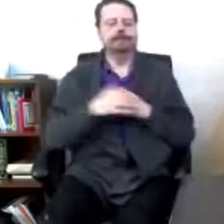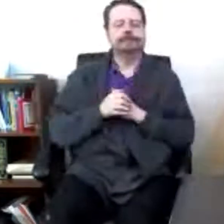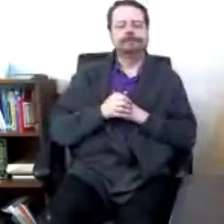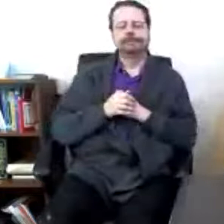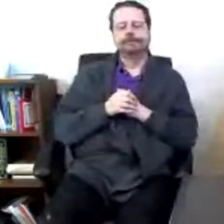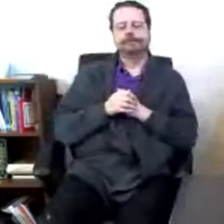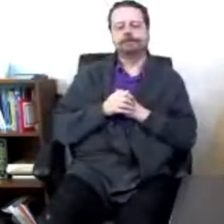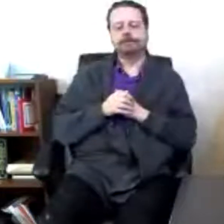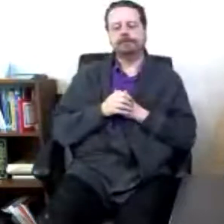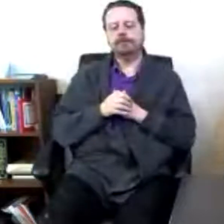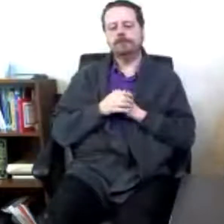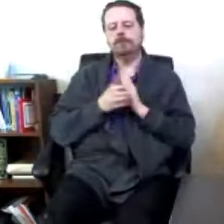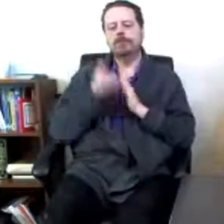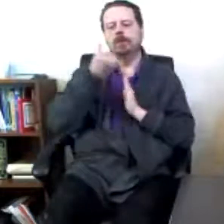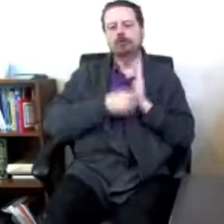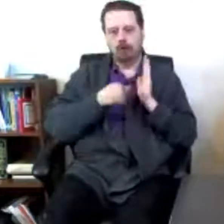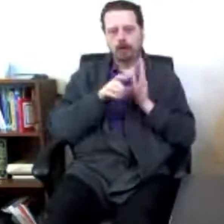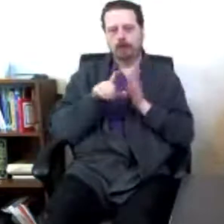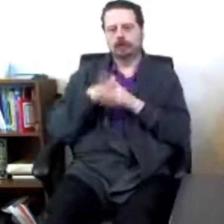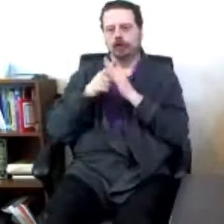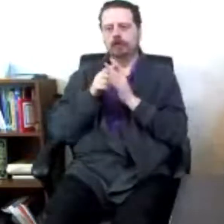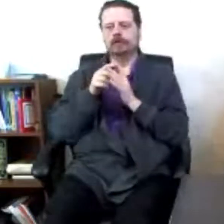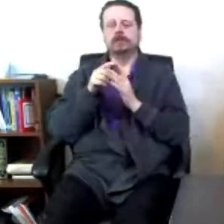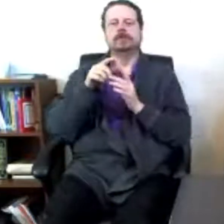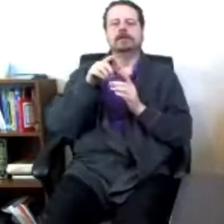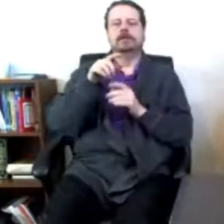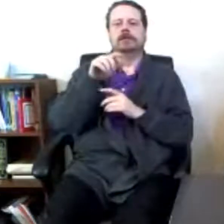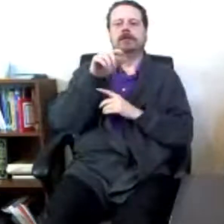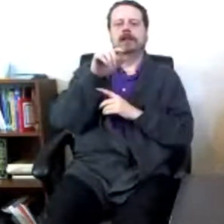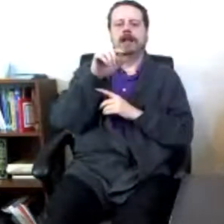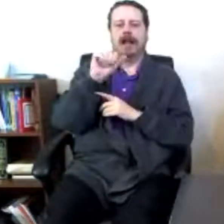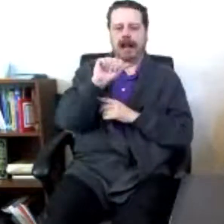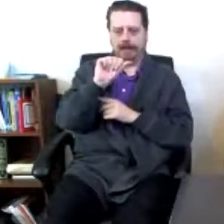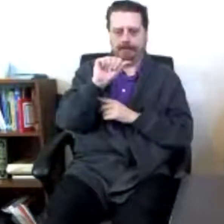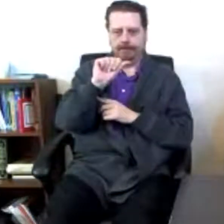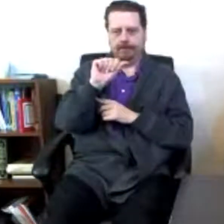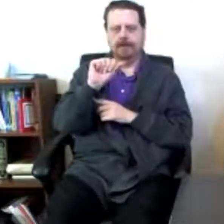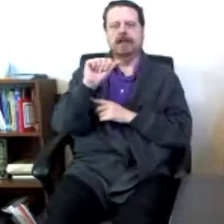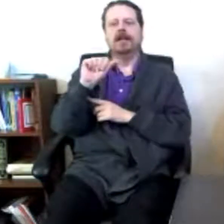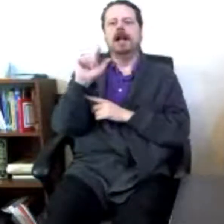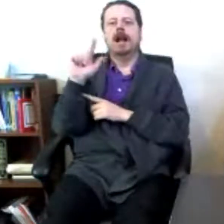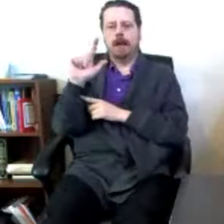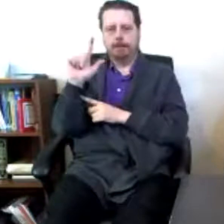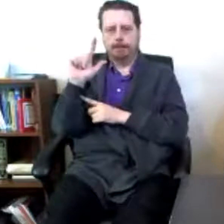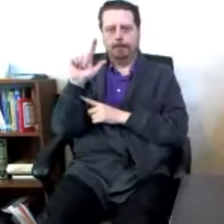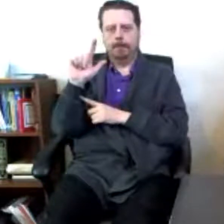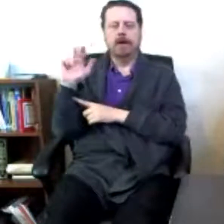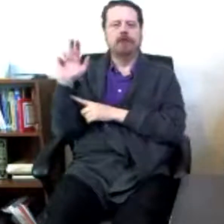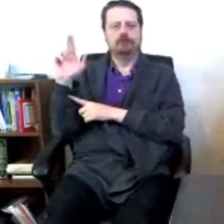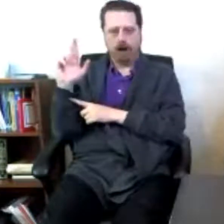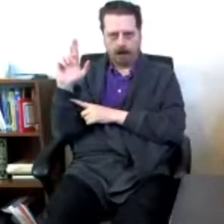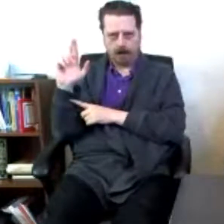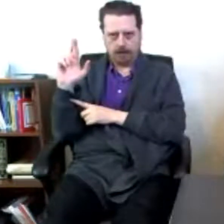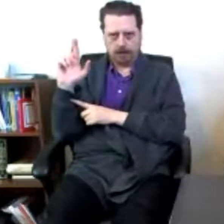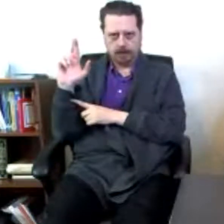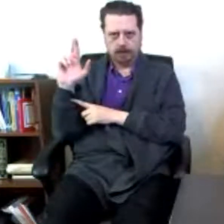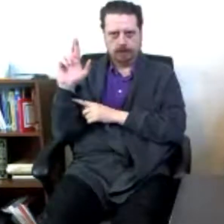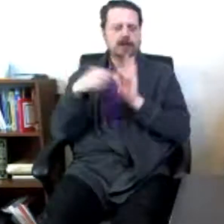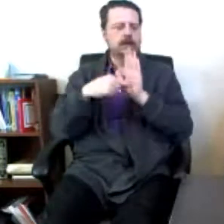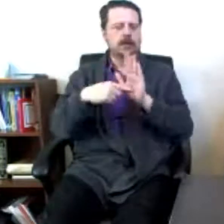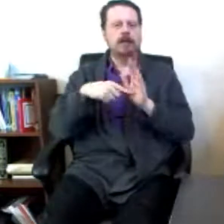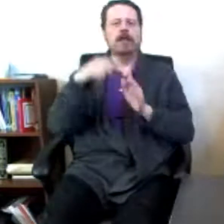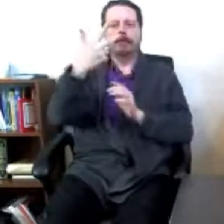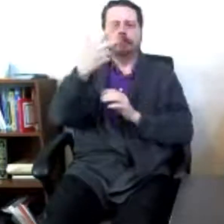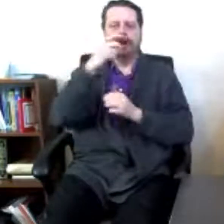So this surah starts off with the three letters Alif, Lam, Ra, to signify